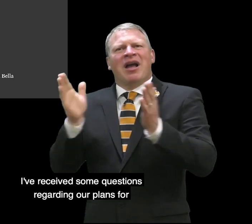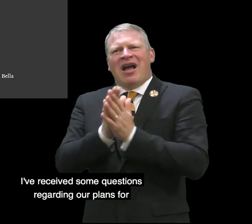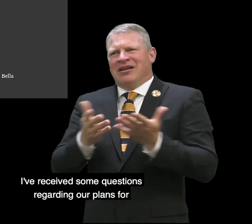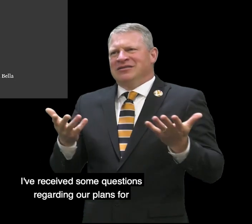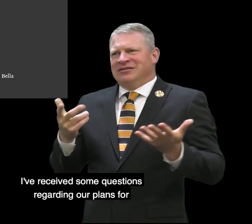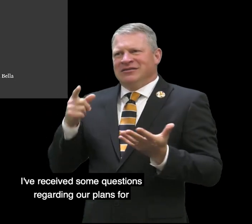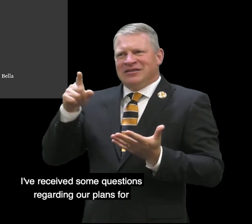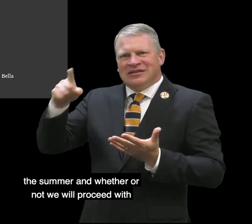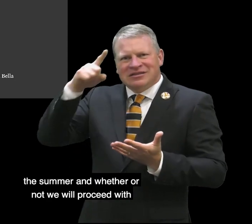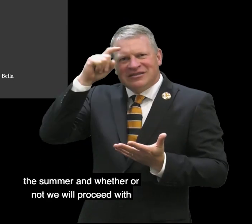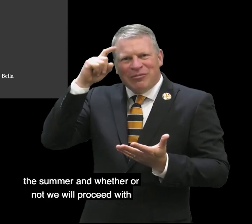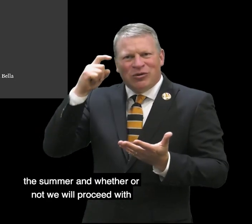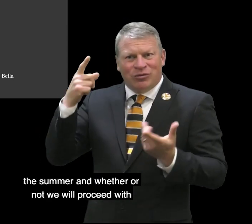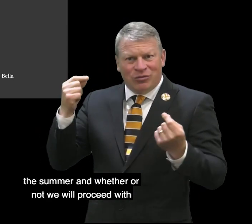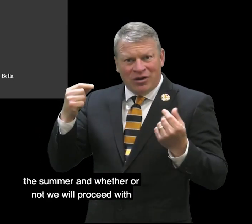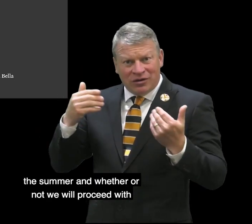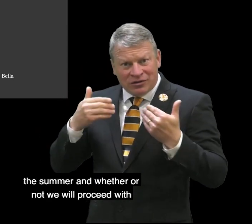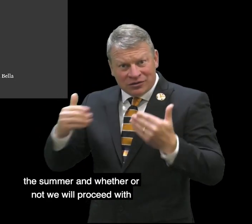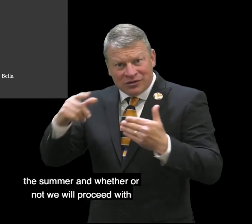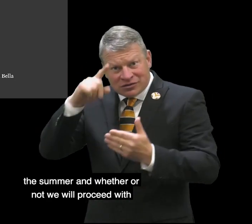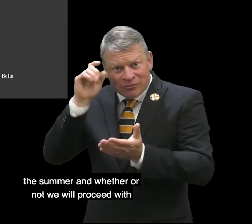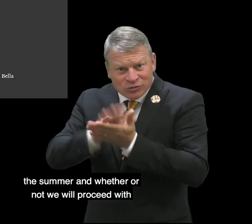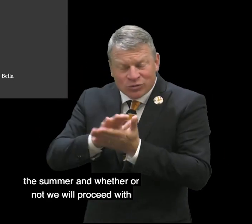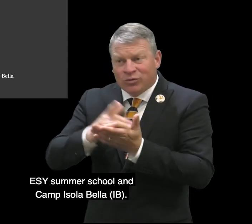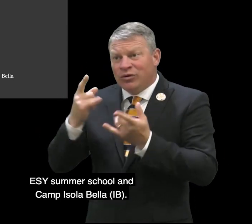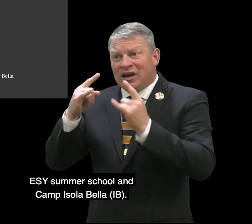virtually. I've received some questions regarding our plans for the